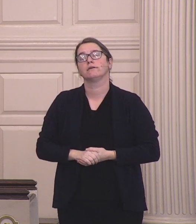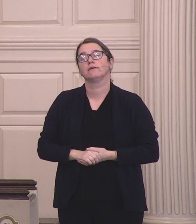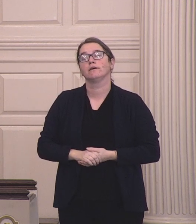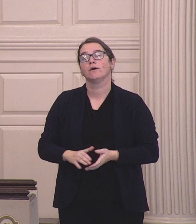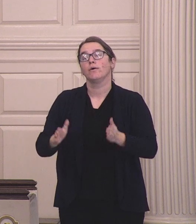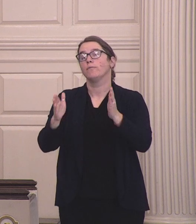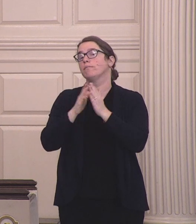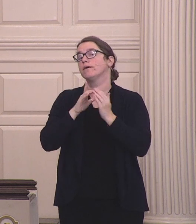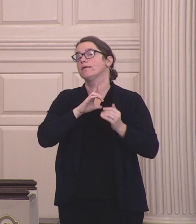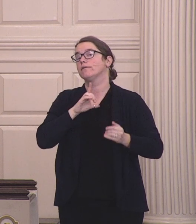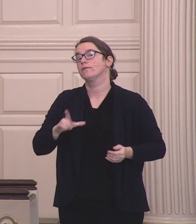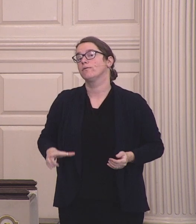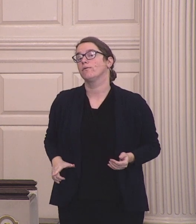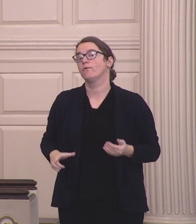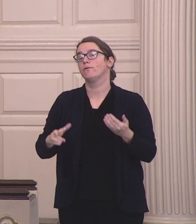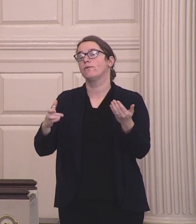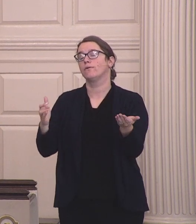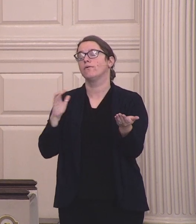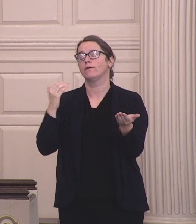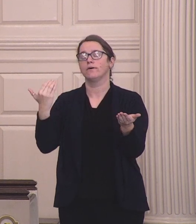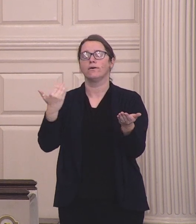we pray to the Lord.